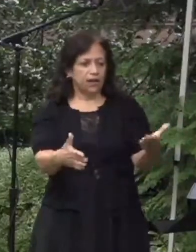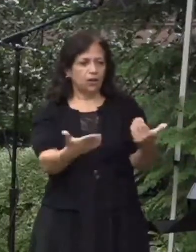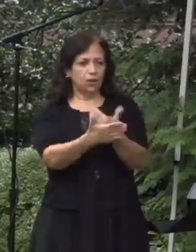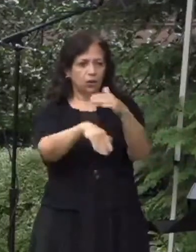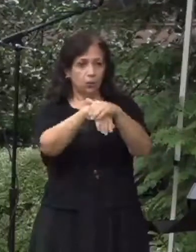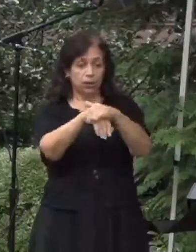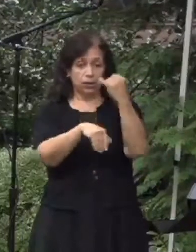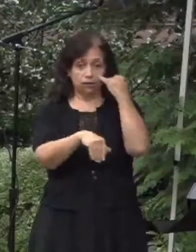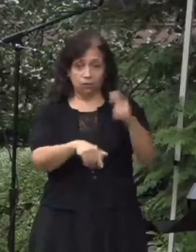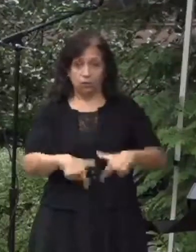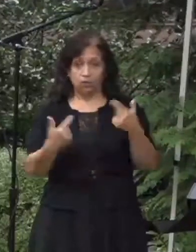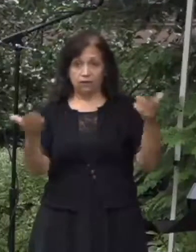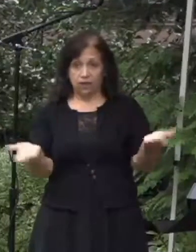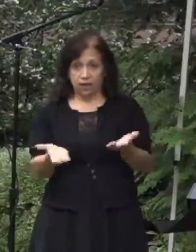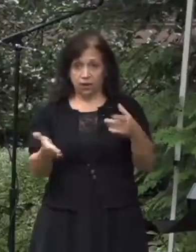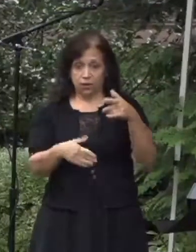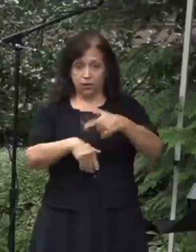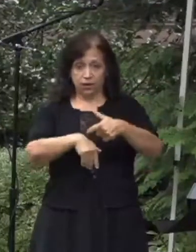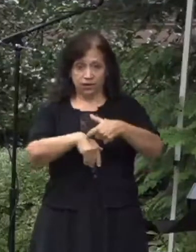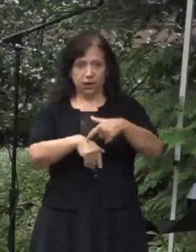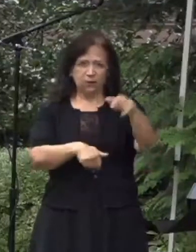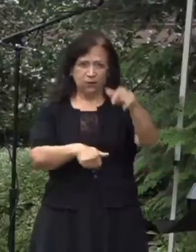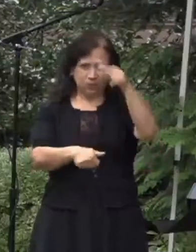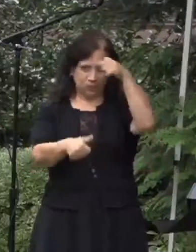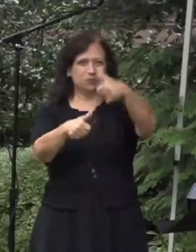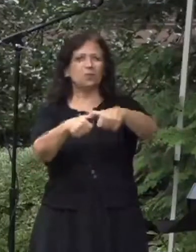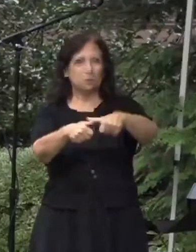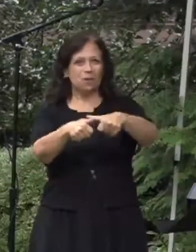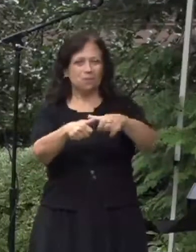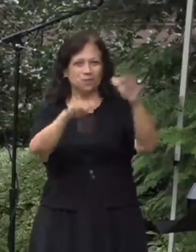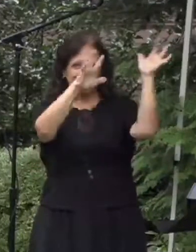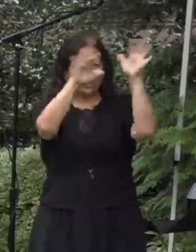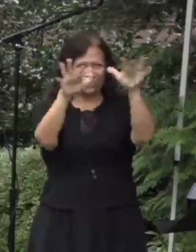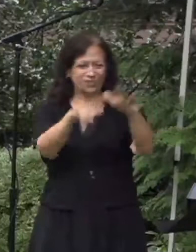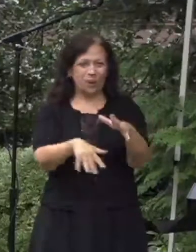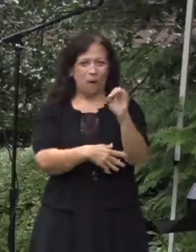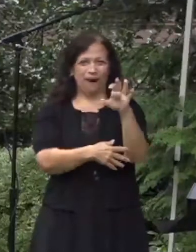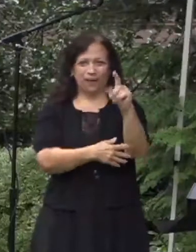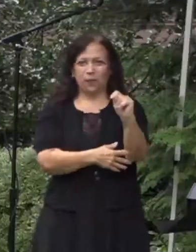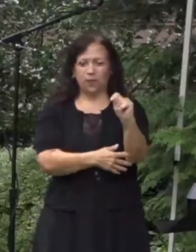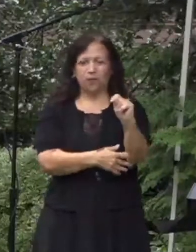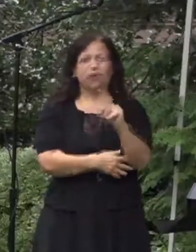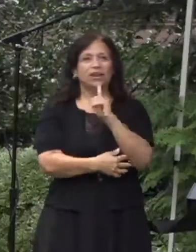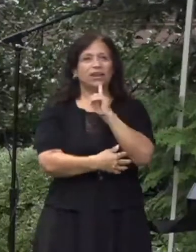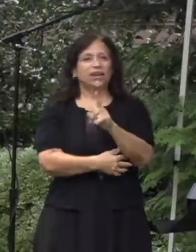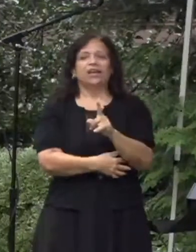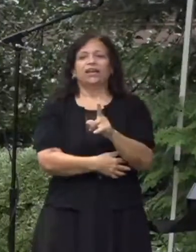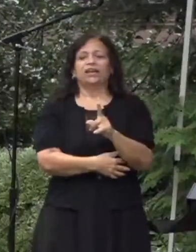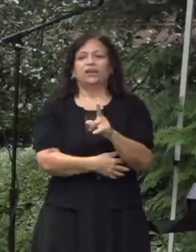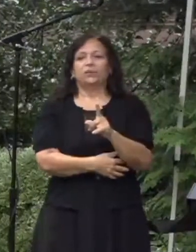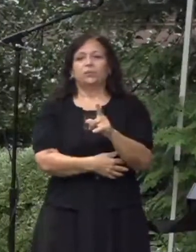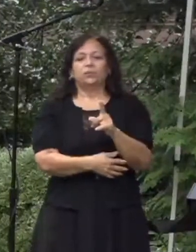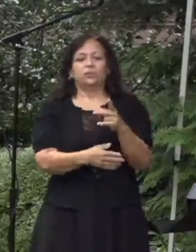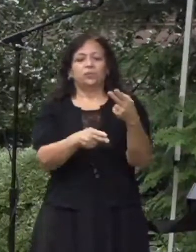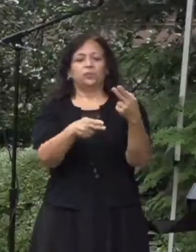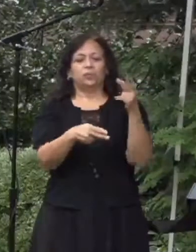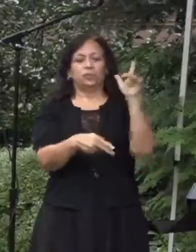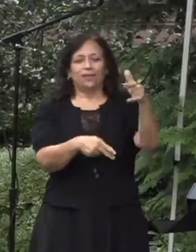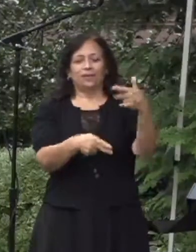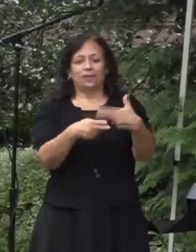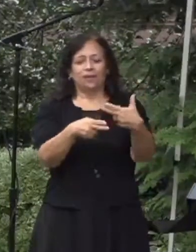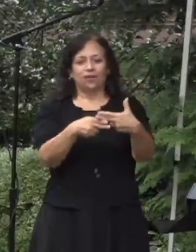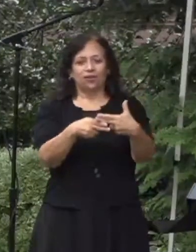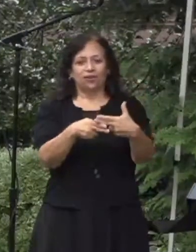during that time, you probably remember it well. It was eventually referred to